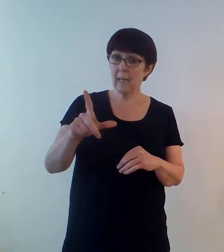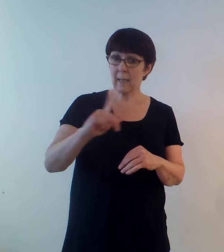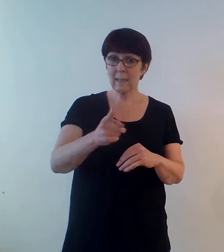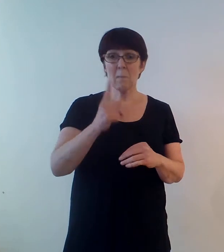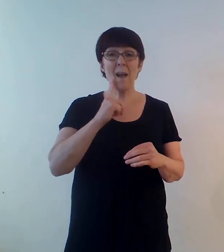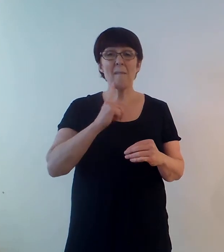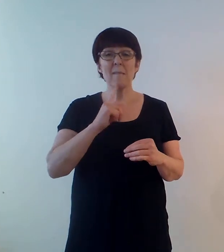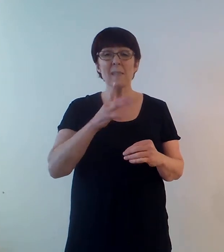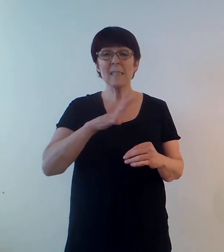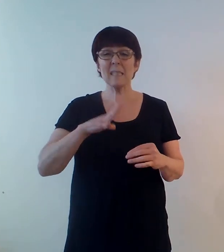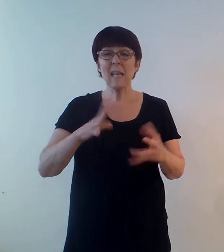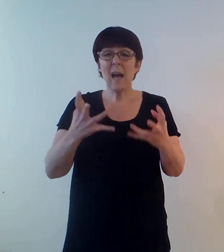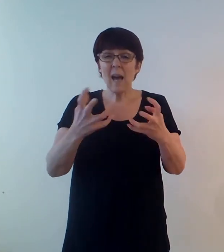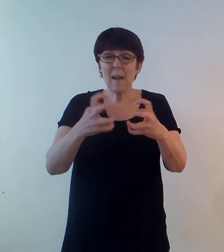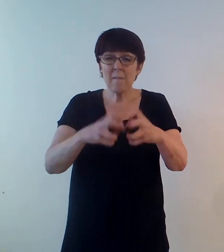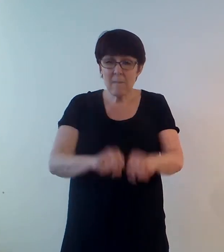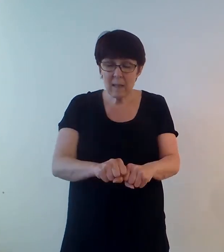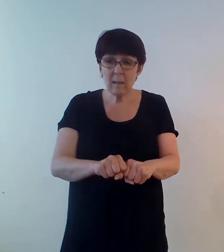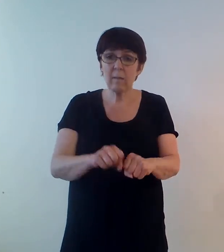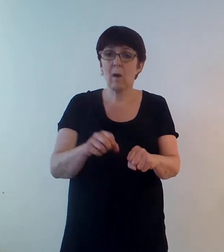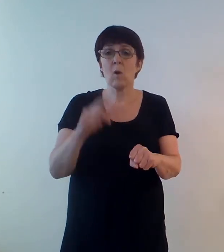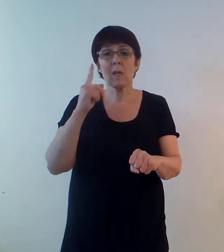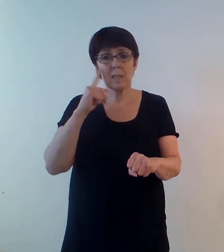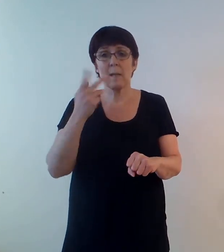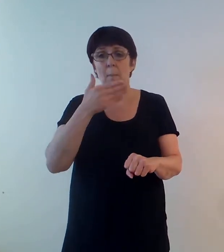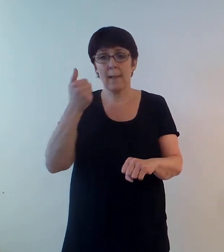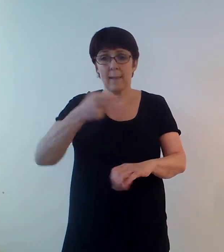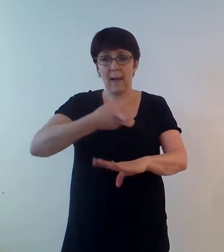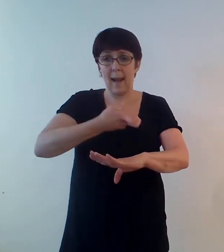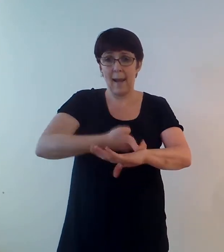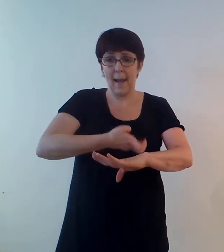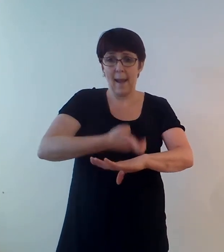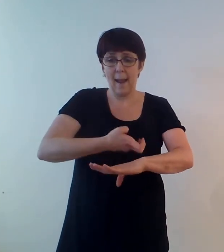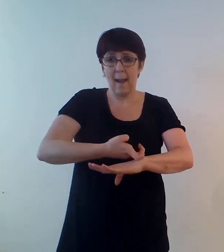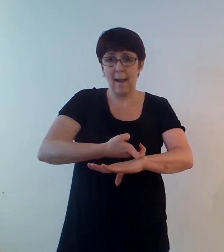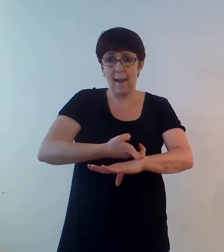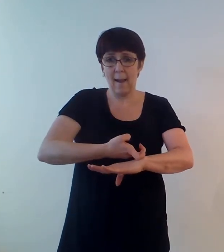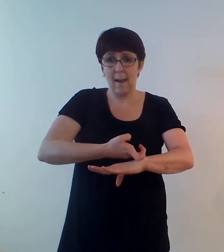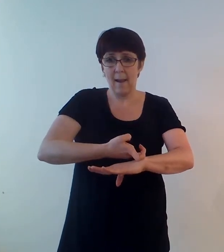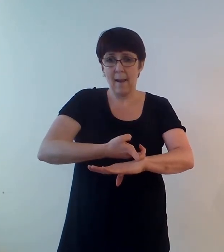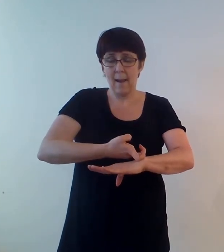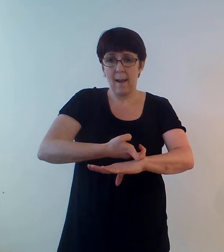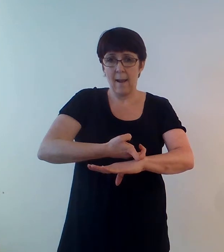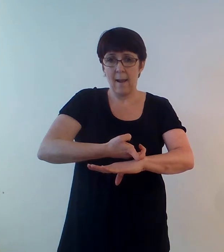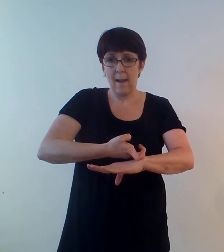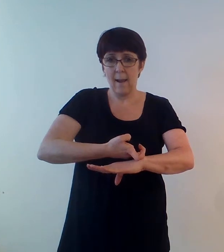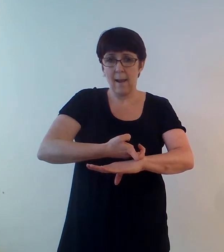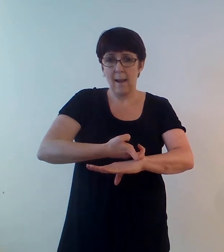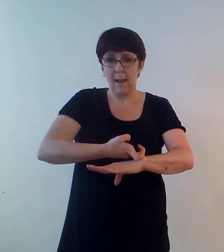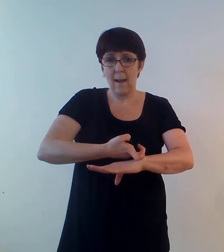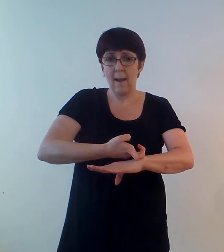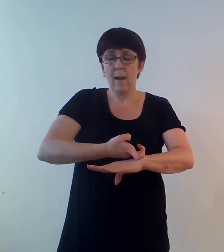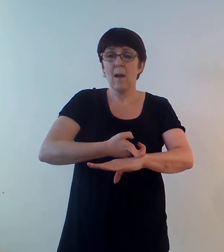If you just want to start small and you find it difficult to rotate all the way around, the goal is to get the chest pointing towards the ceiling. Just